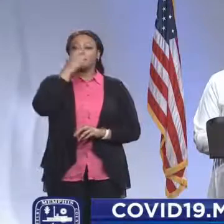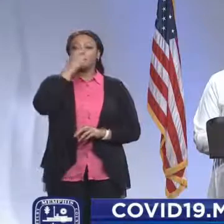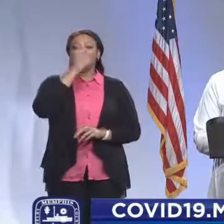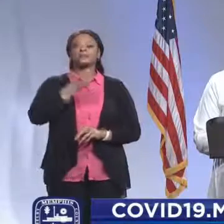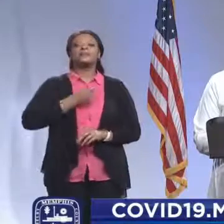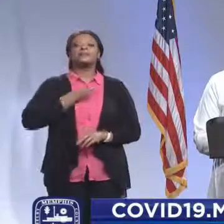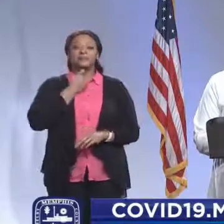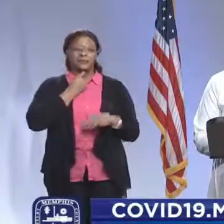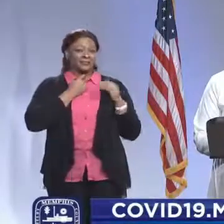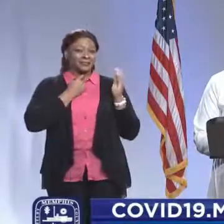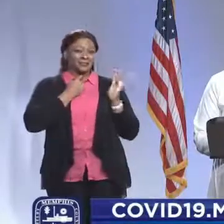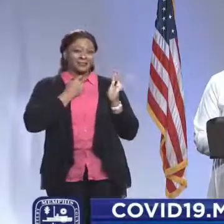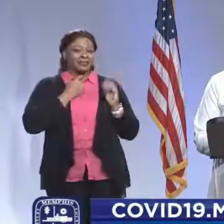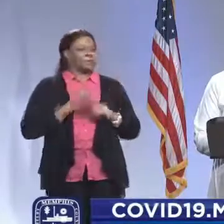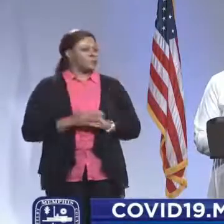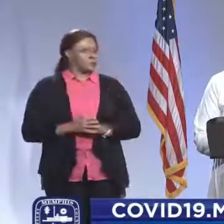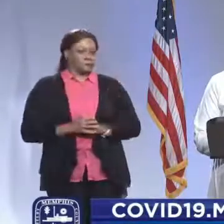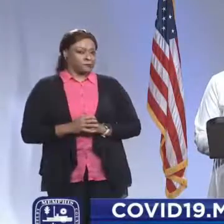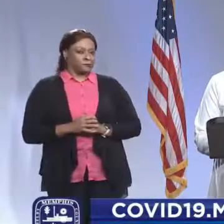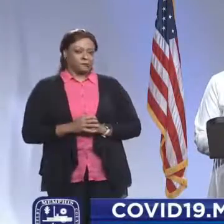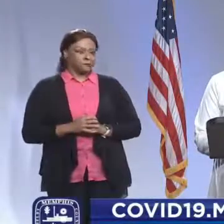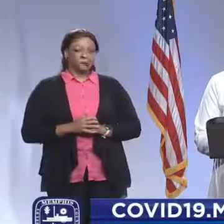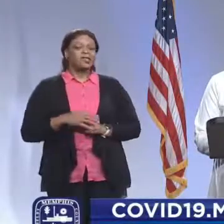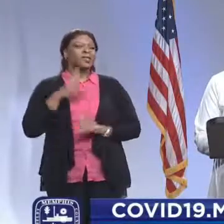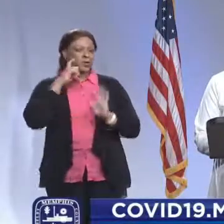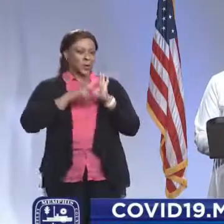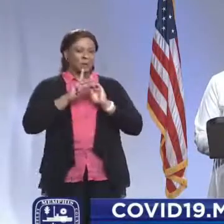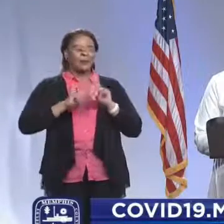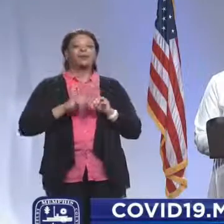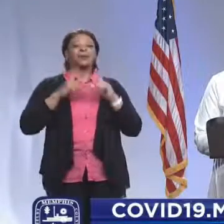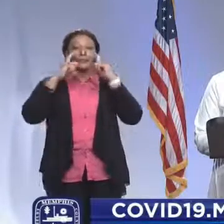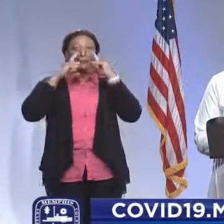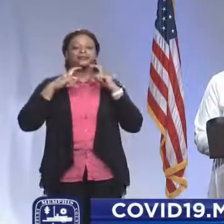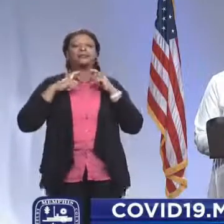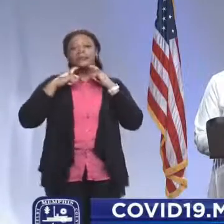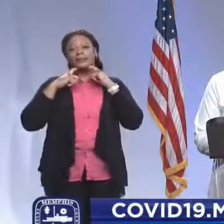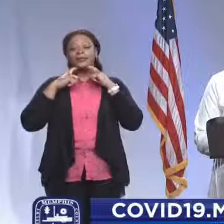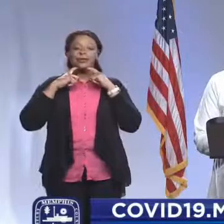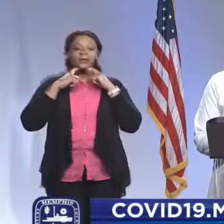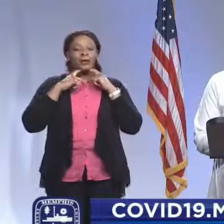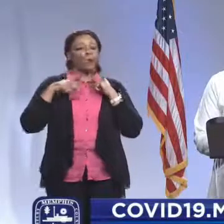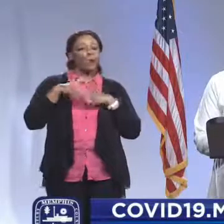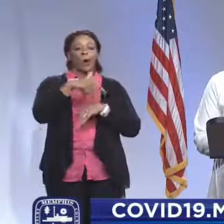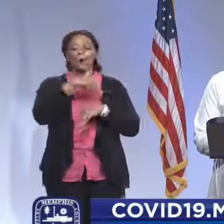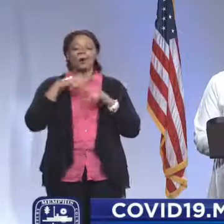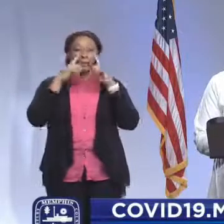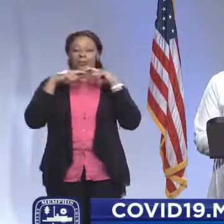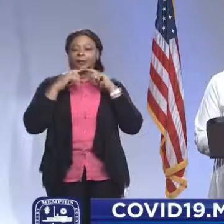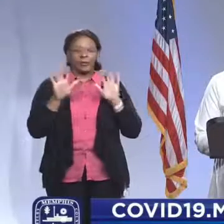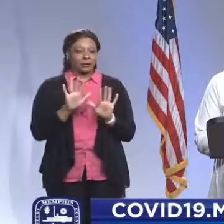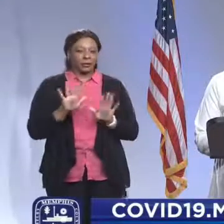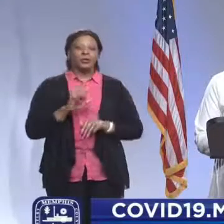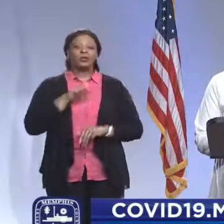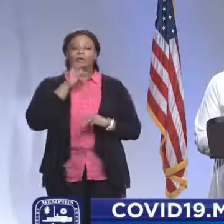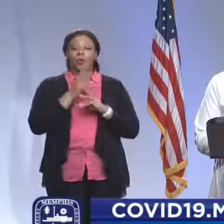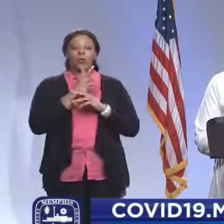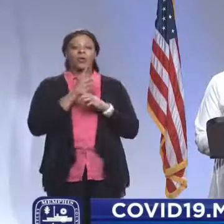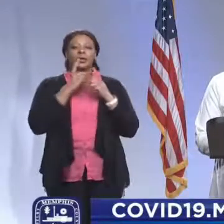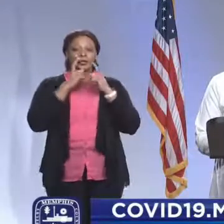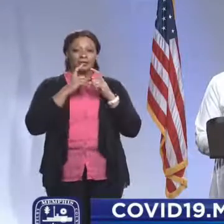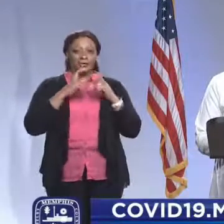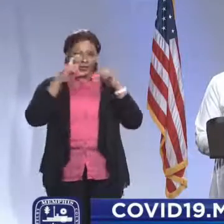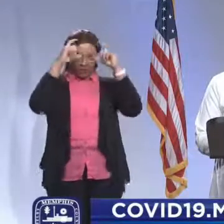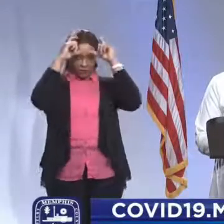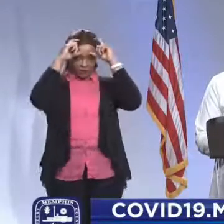chin. Of course, you've seen that, people wearing it around all up under their chin, up on the bottom. Another don't is do not wear it at the top of your